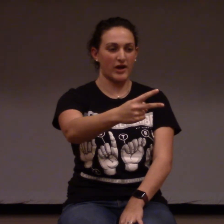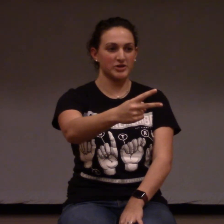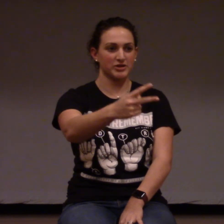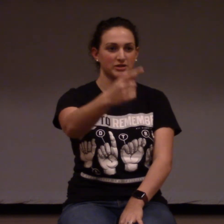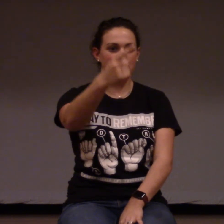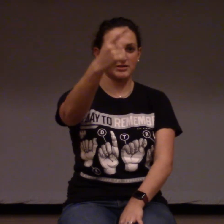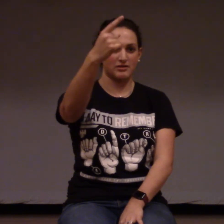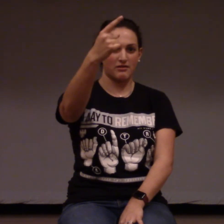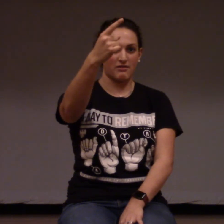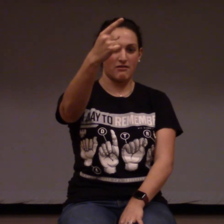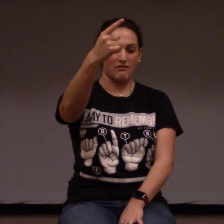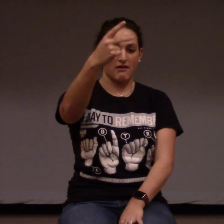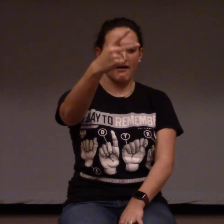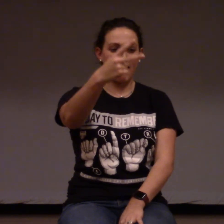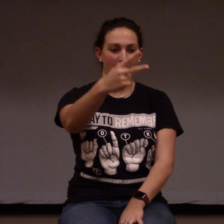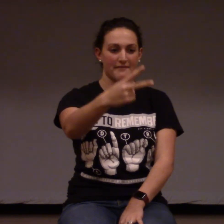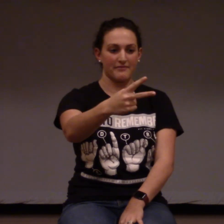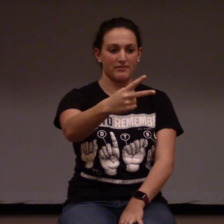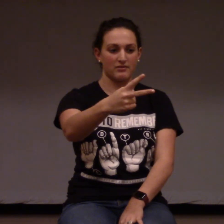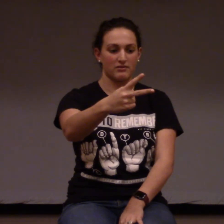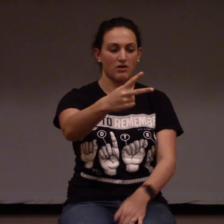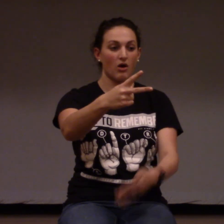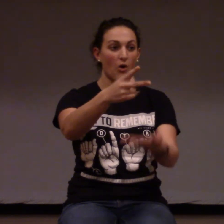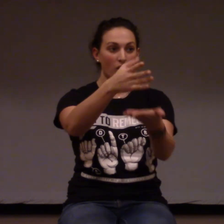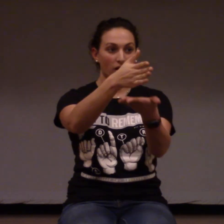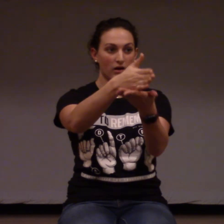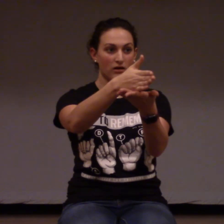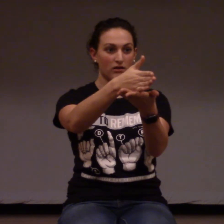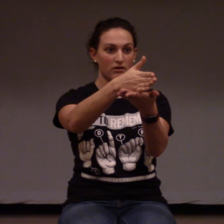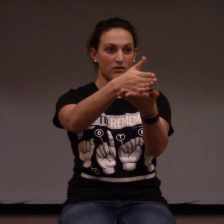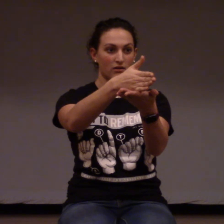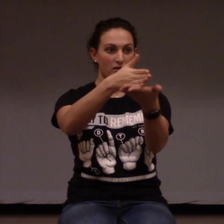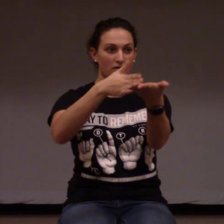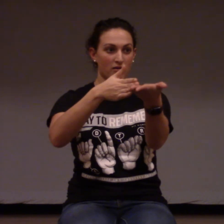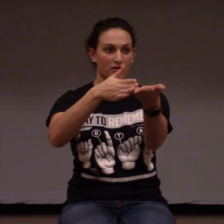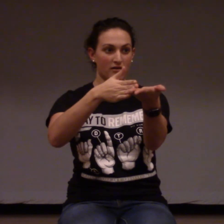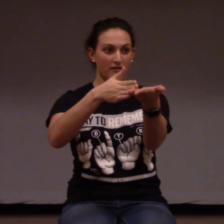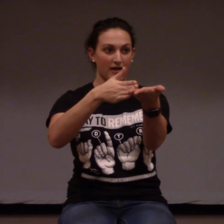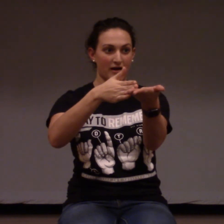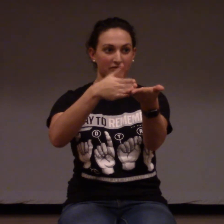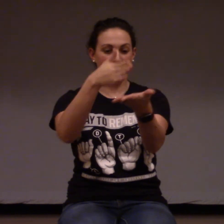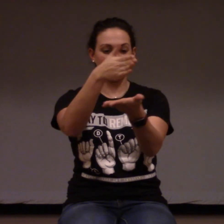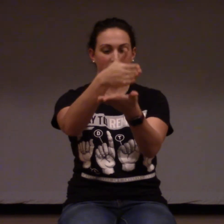fraction, half, or half.